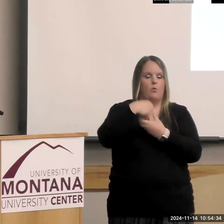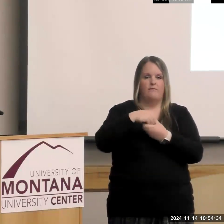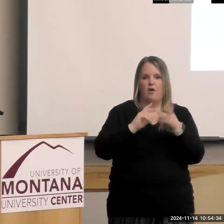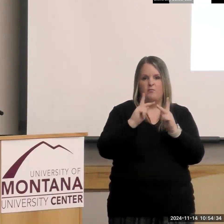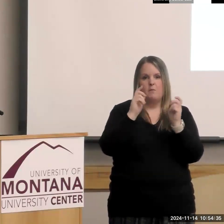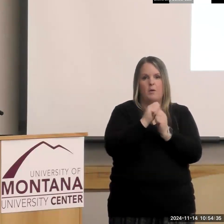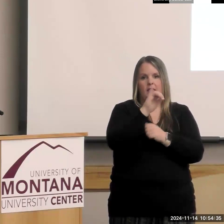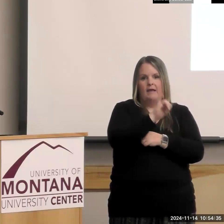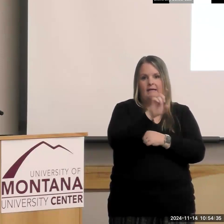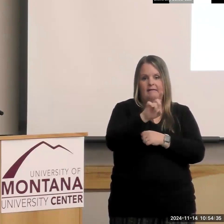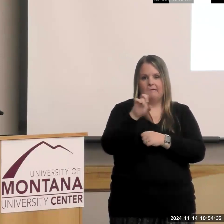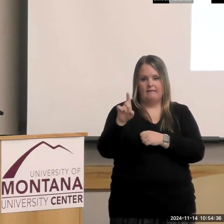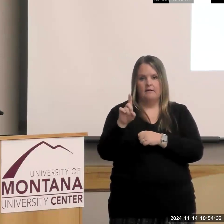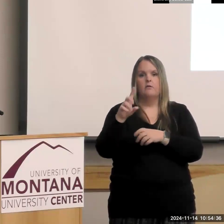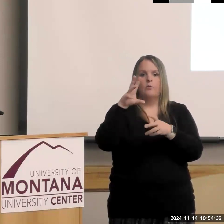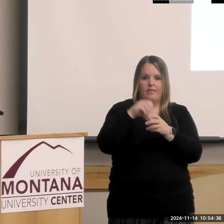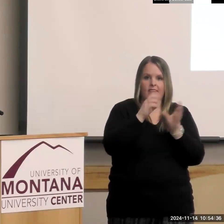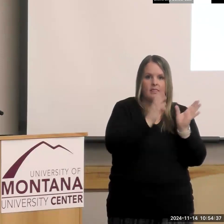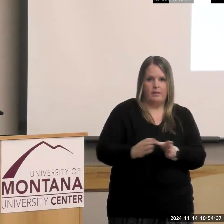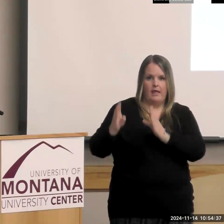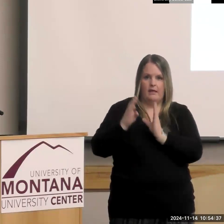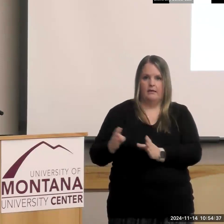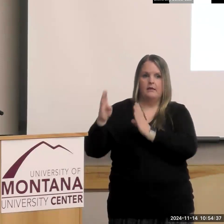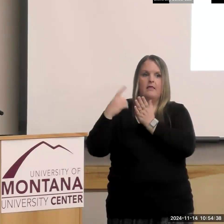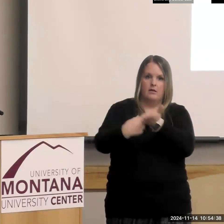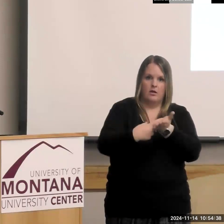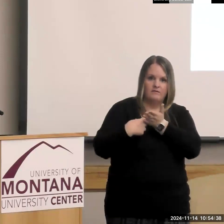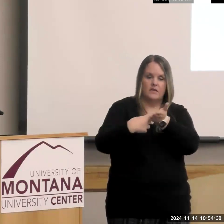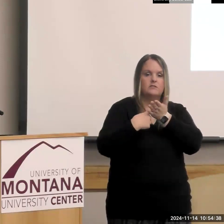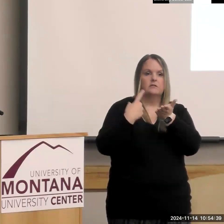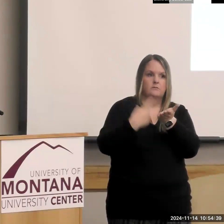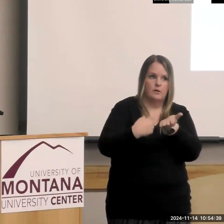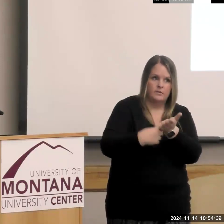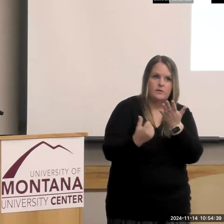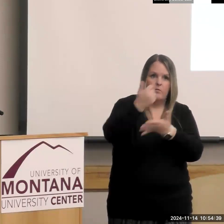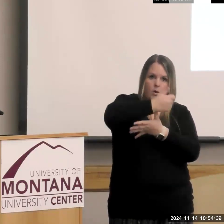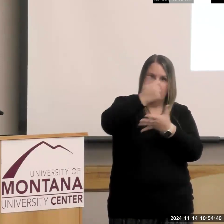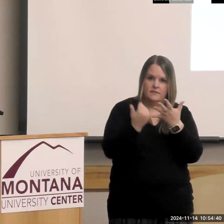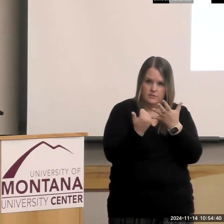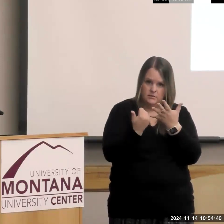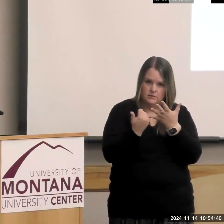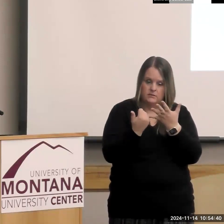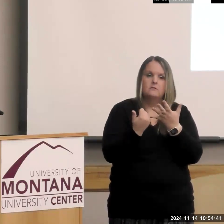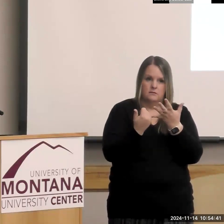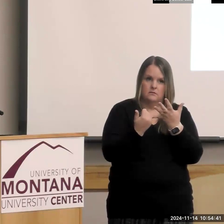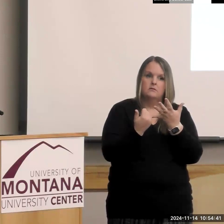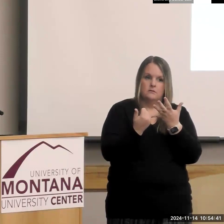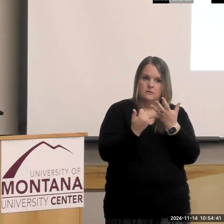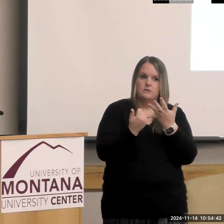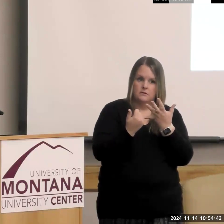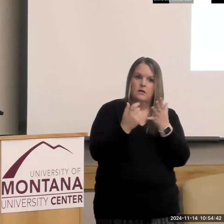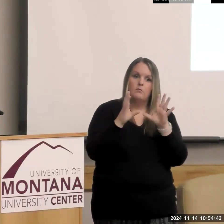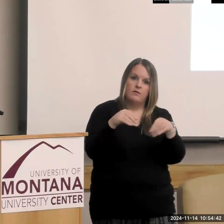and developmental disabilities in the plan, in the process, in the conversation, in the prioritization, in the giving an opportunity